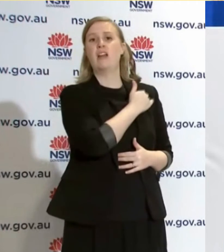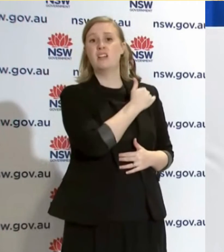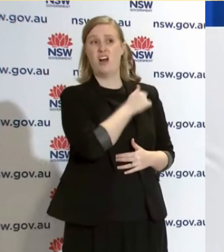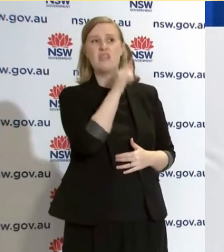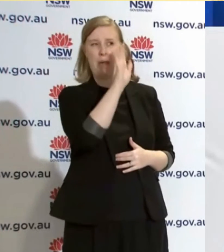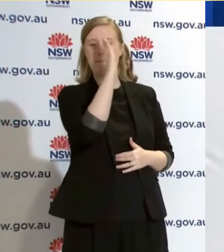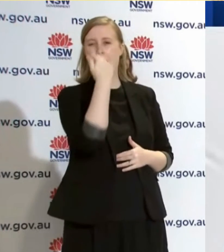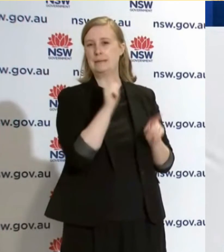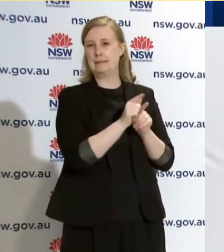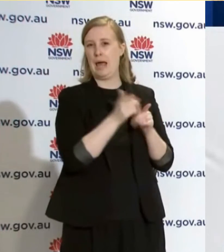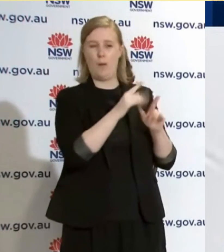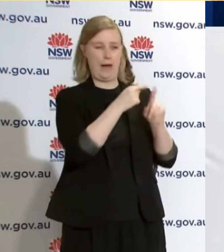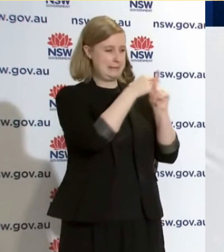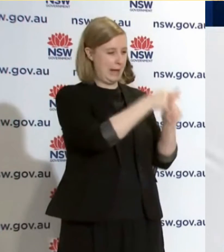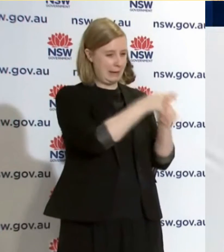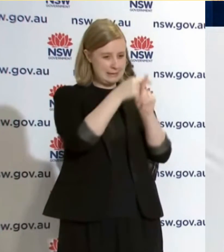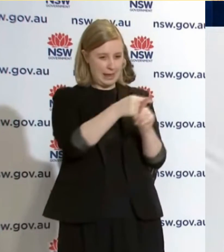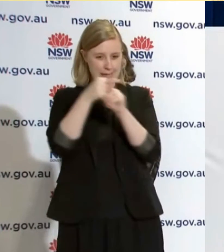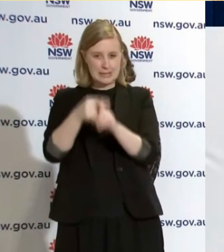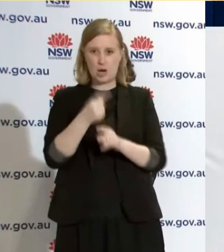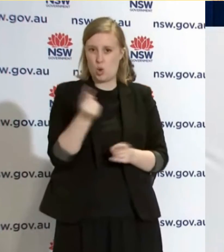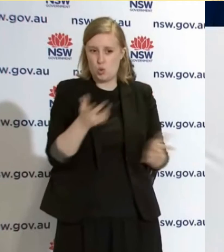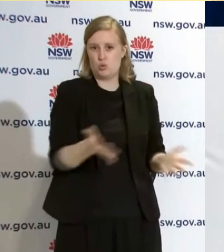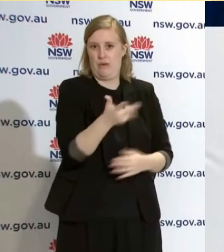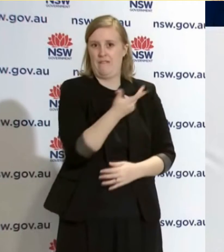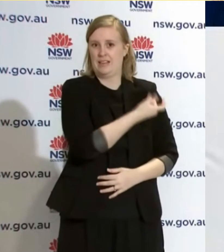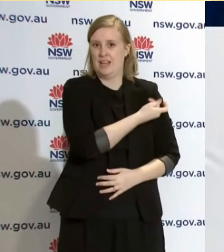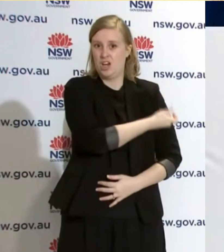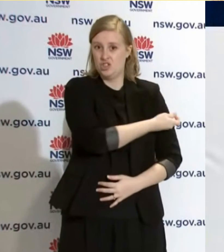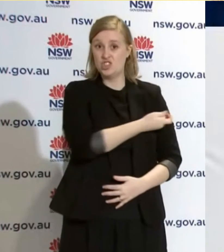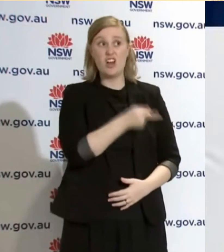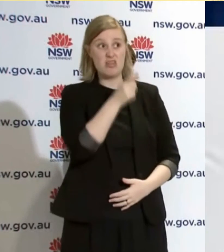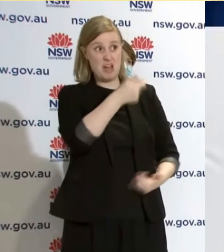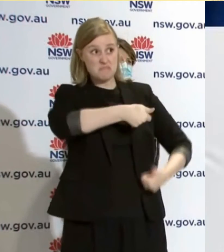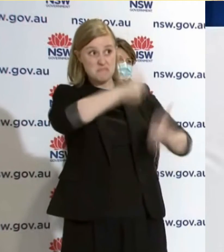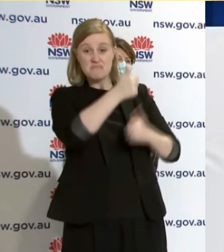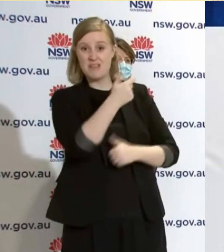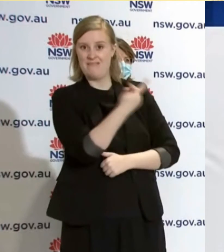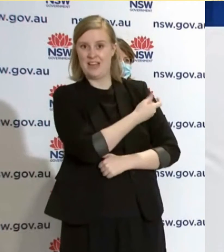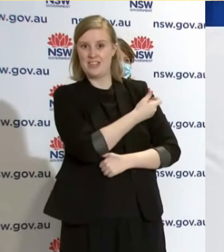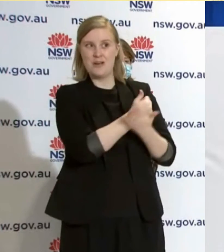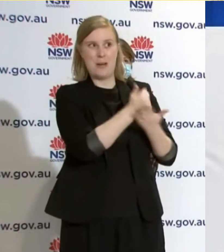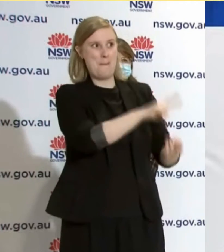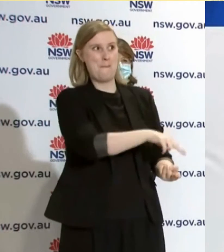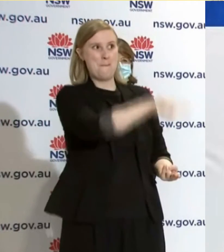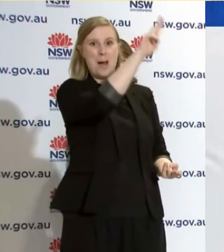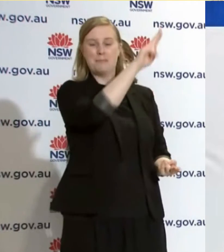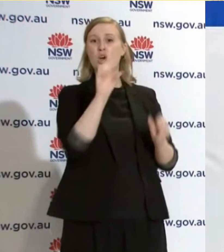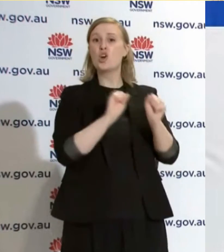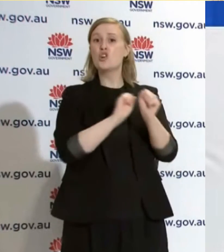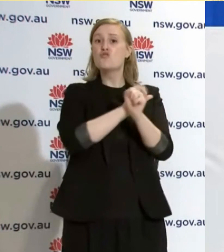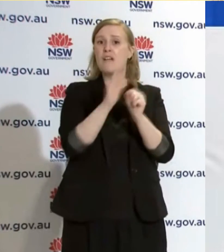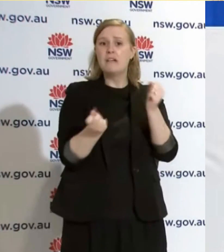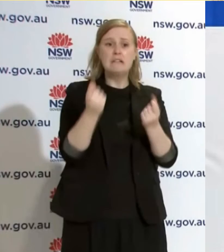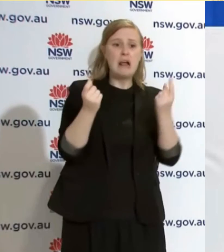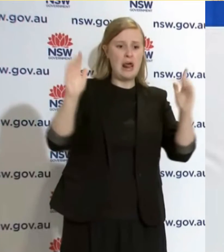approach and saw vaccination rates lift and case numbers go down. And certainly we have a very targeted approach, but every teacher,